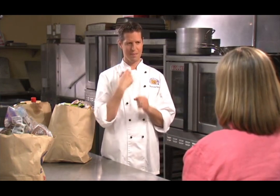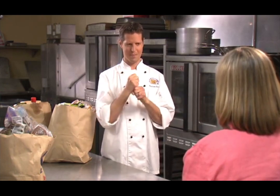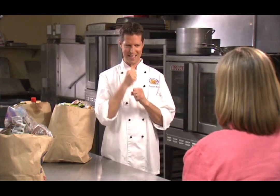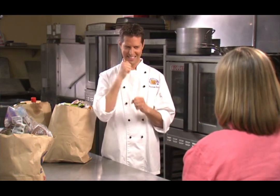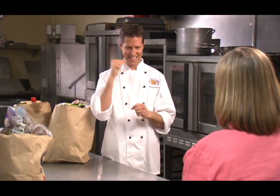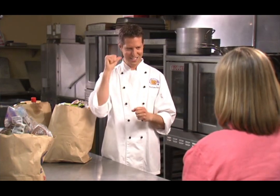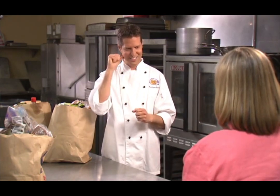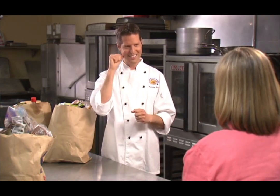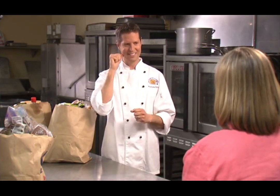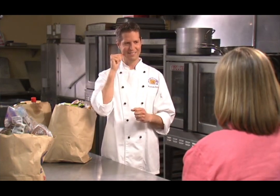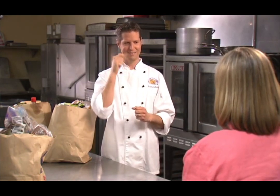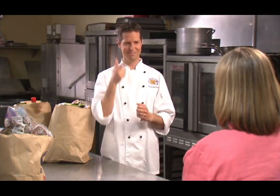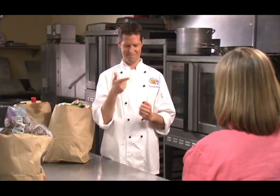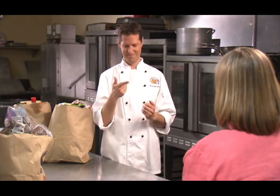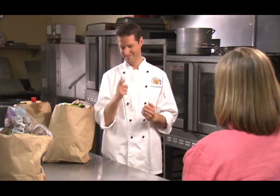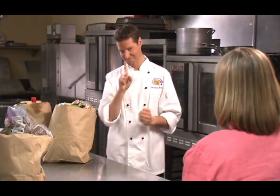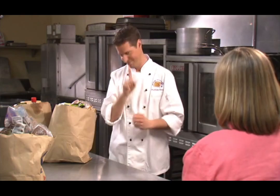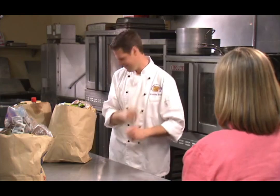made yesterday.